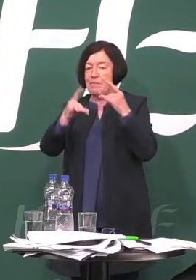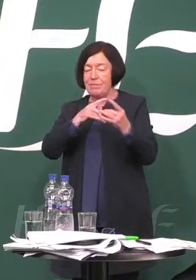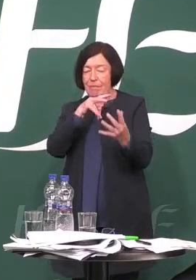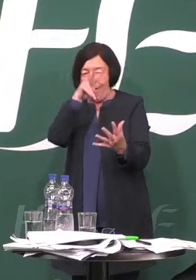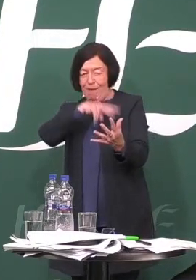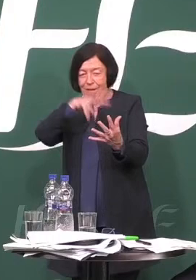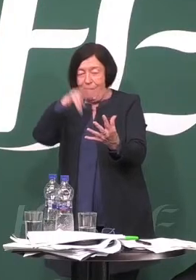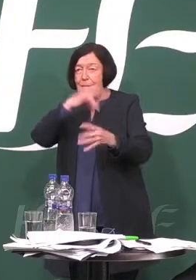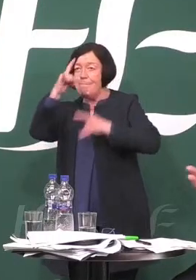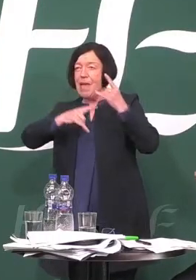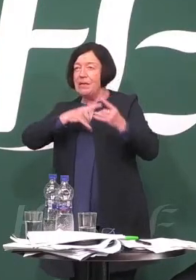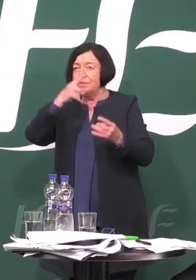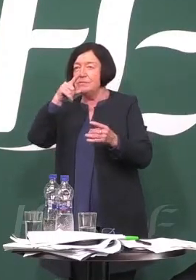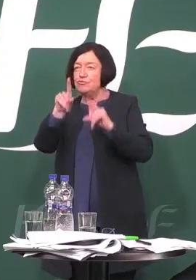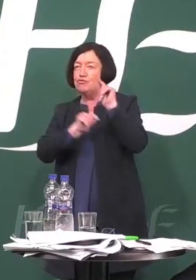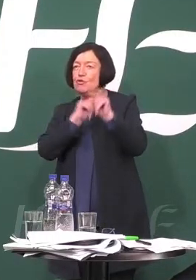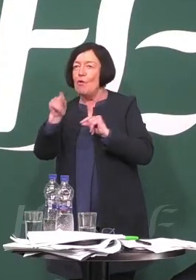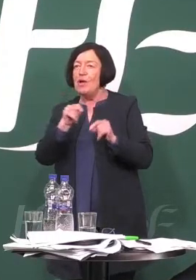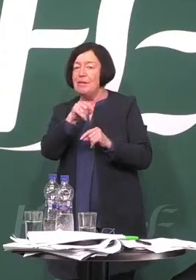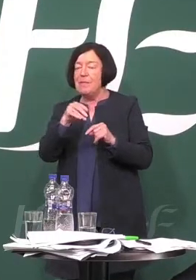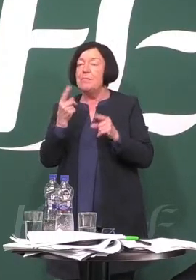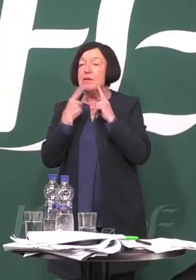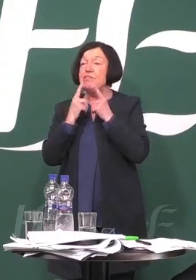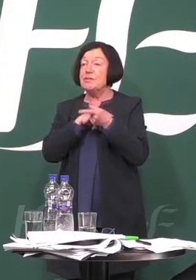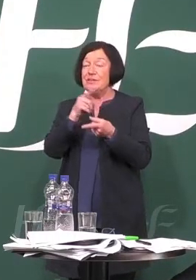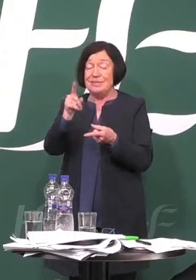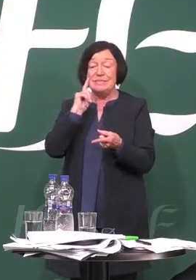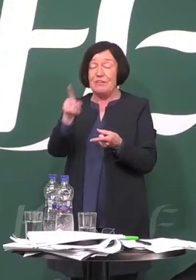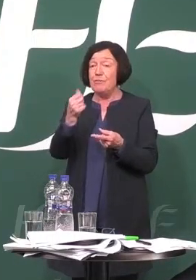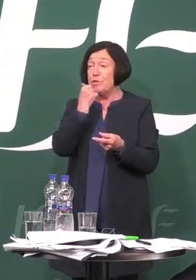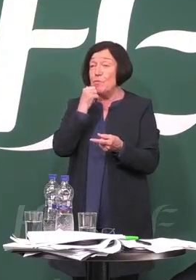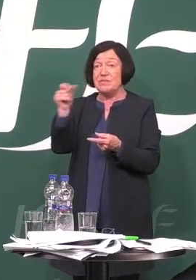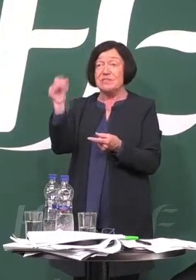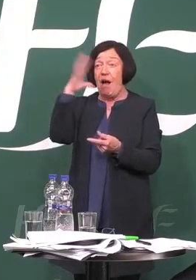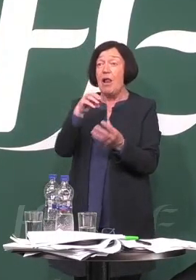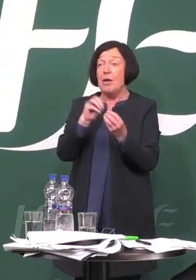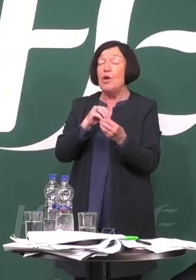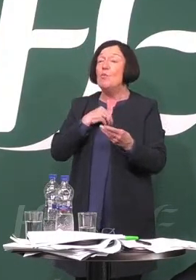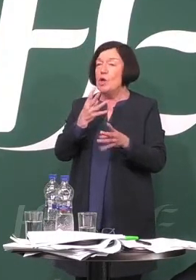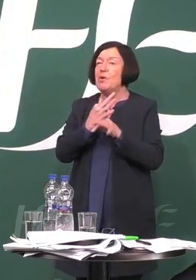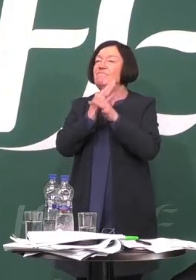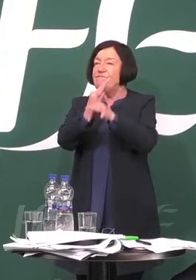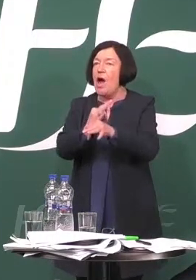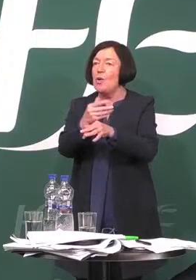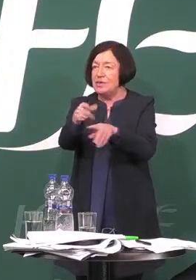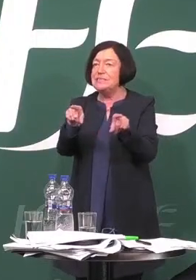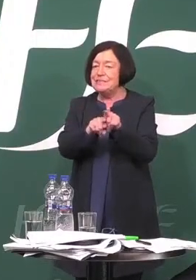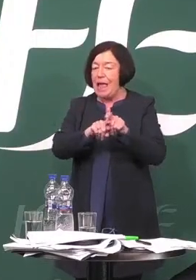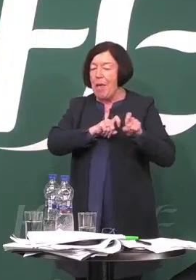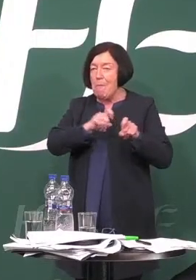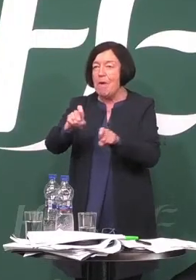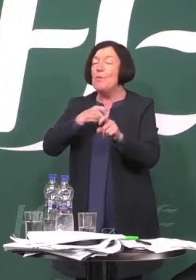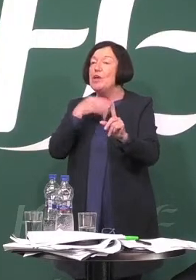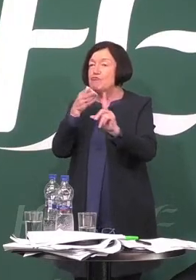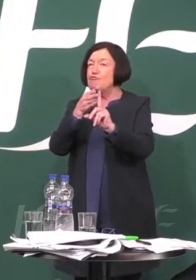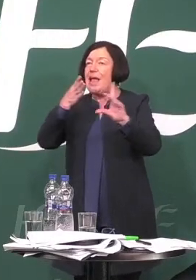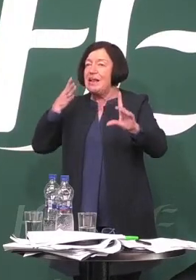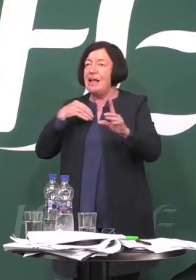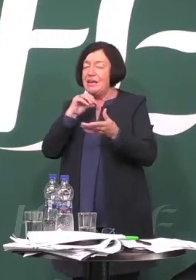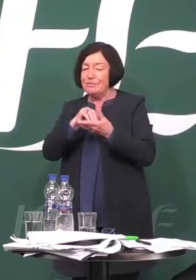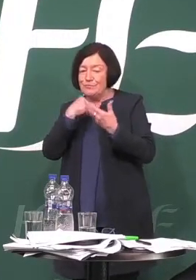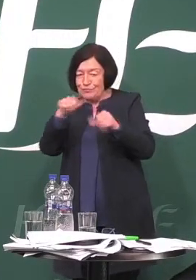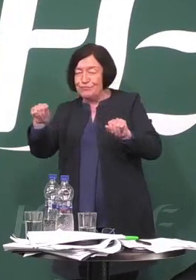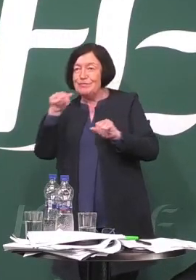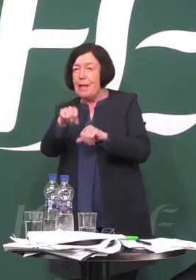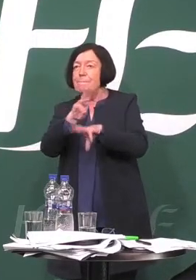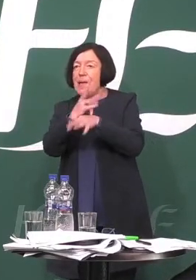choice. And people have responded, as you saw from the figures that Colin said. So I suppose we'll follow that model through, but we recognise that we do need to get to parents to give them